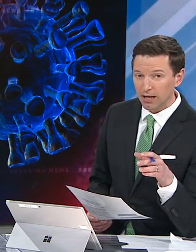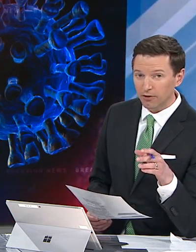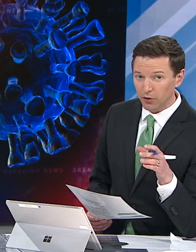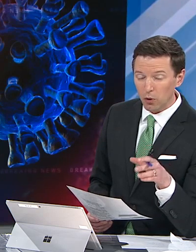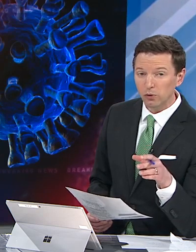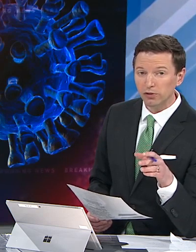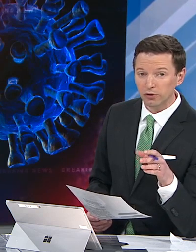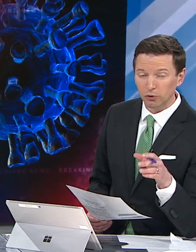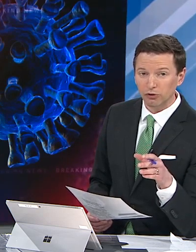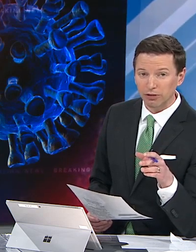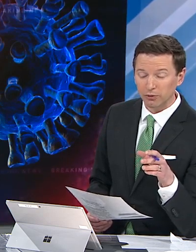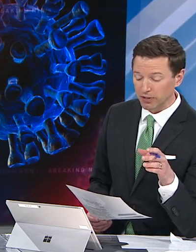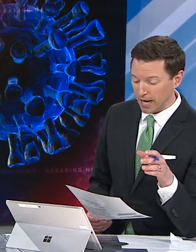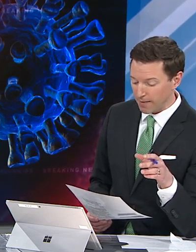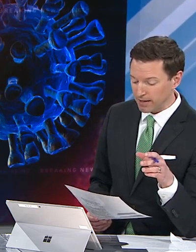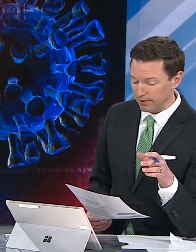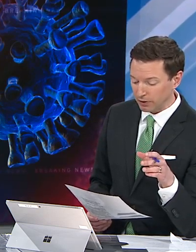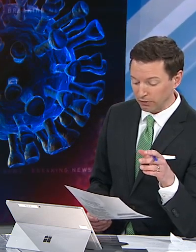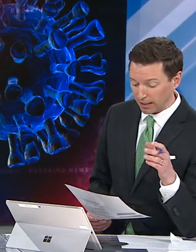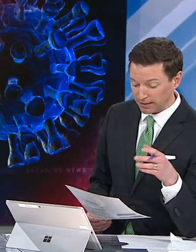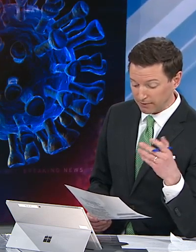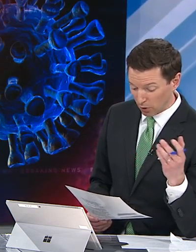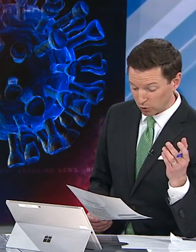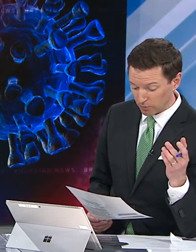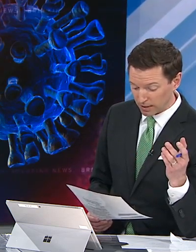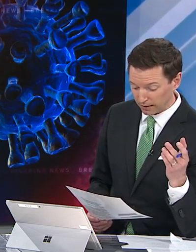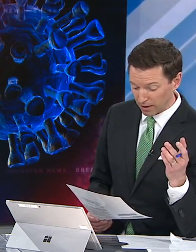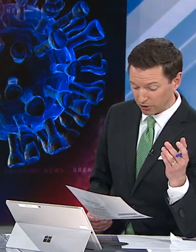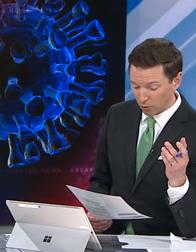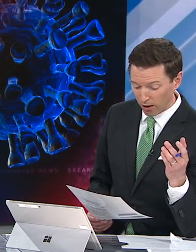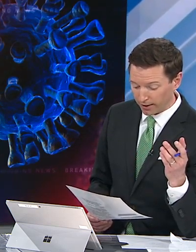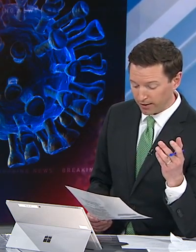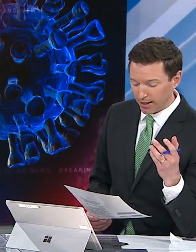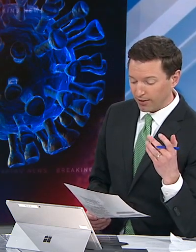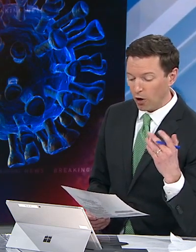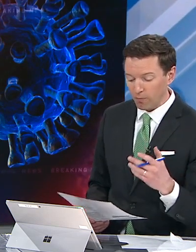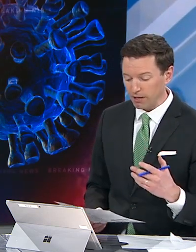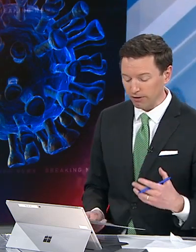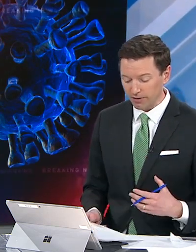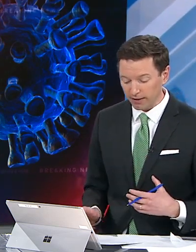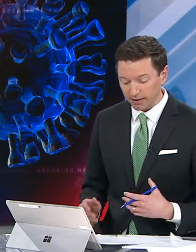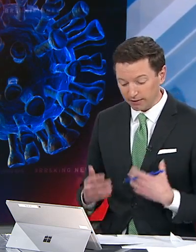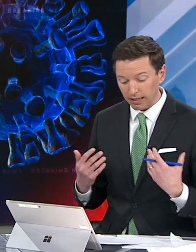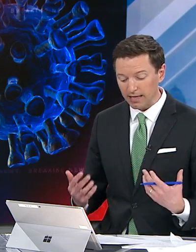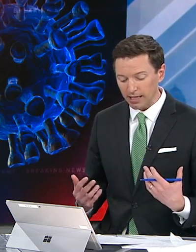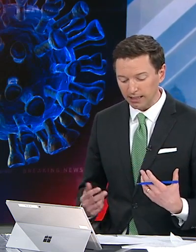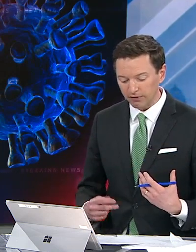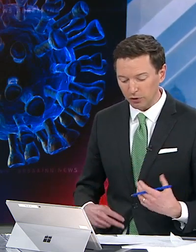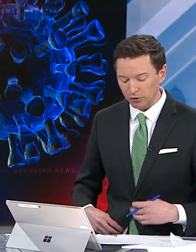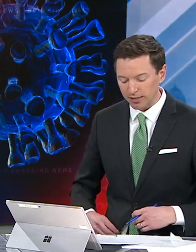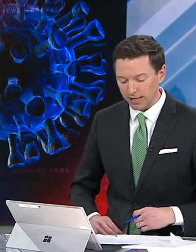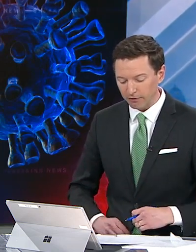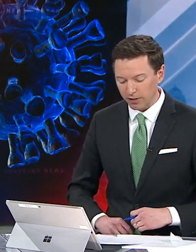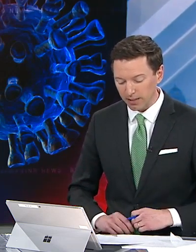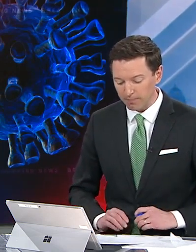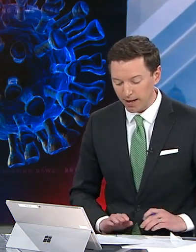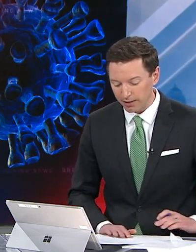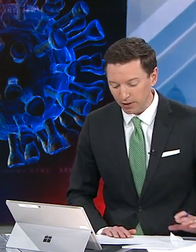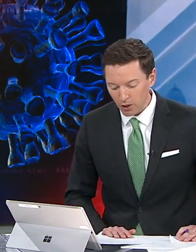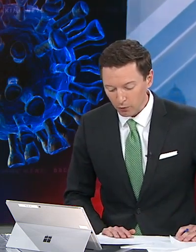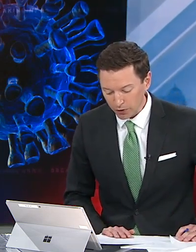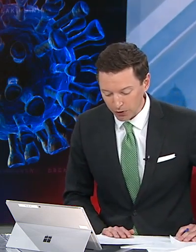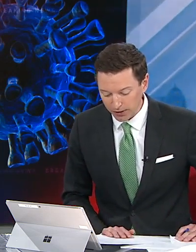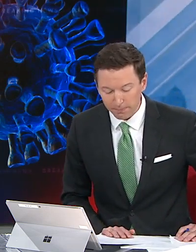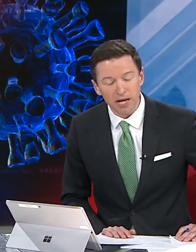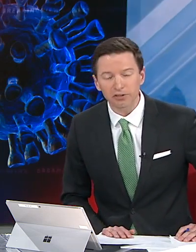symptoms, those surgeries would not be considered elective. Those would be allowed to go on. The hope here is that they delay elective surgeries, that frees up